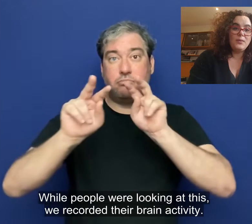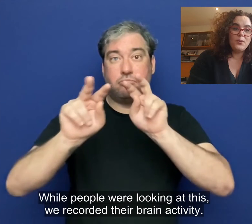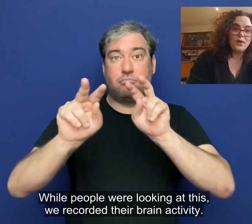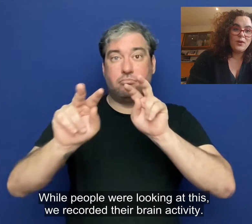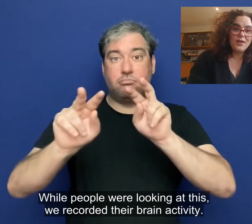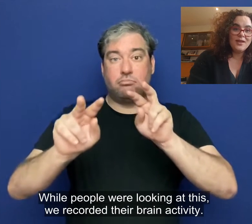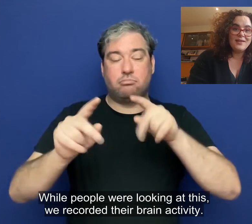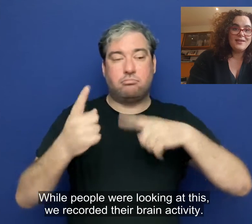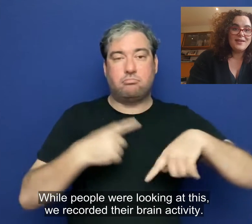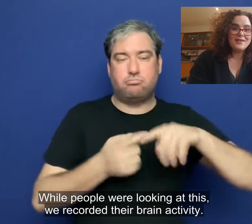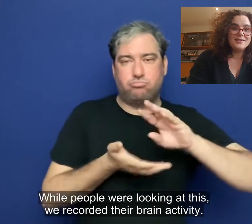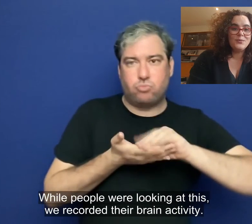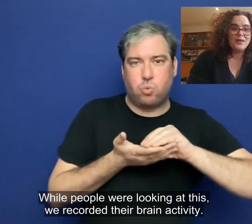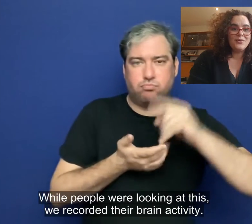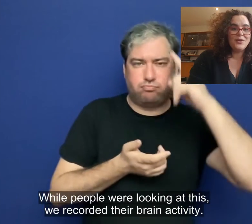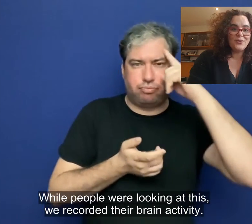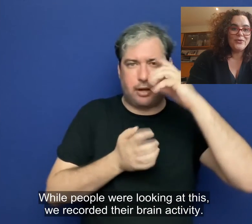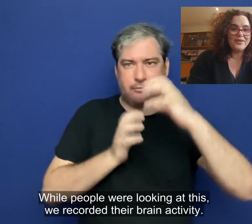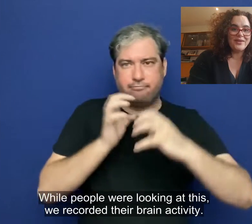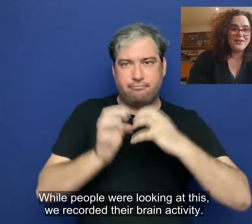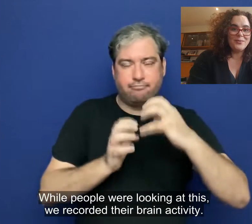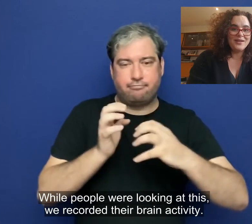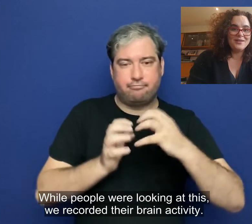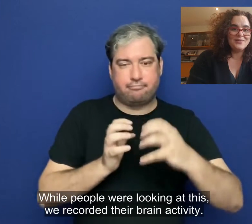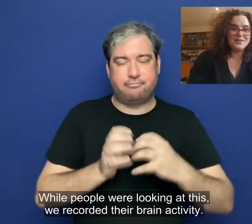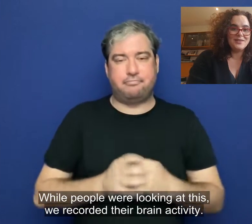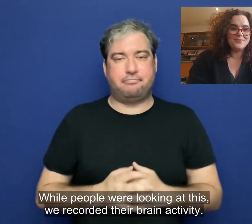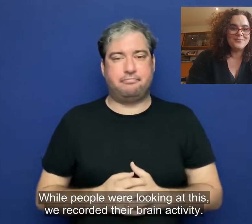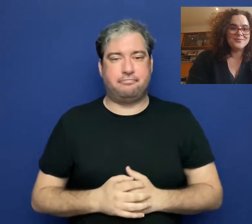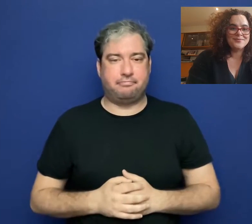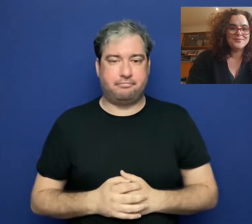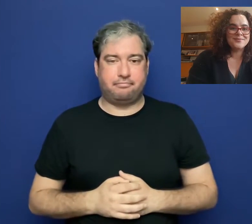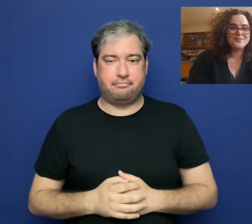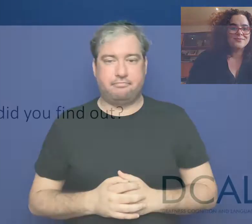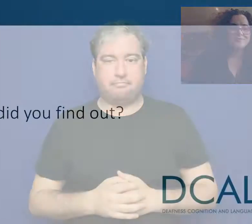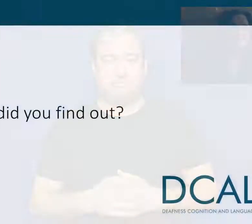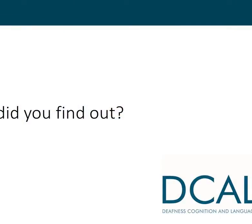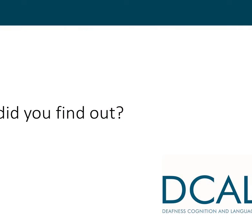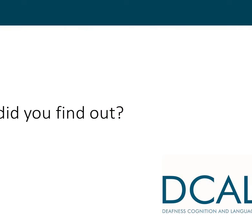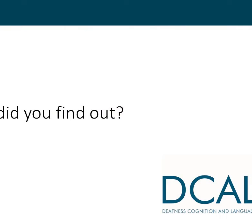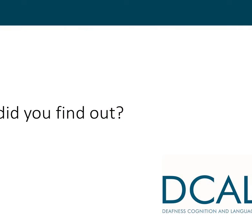While people were looking at this, we recorded their brain activity.